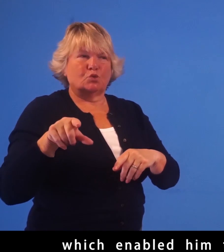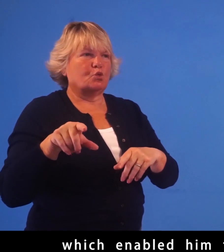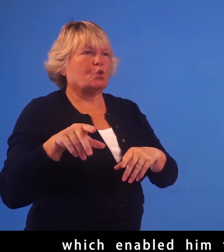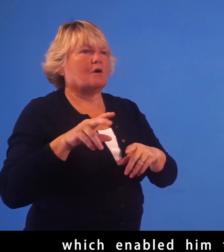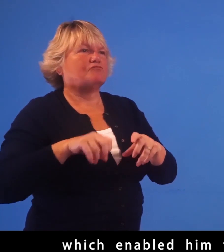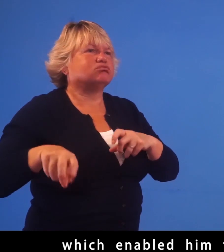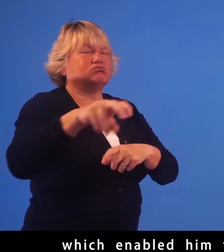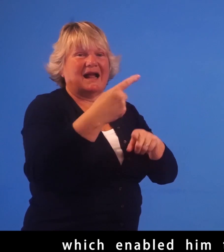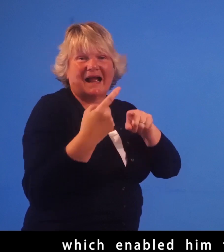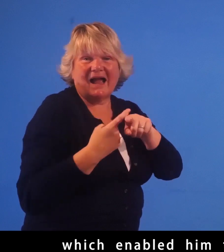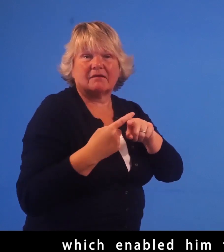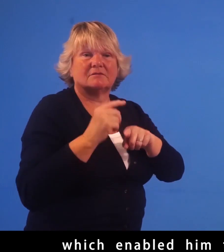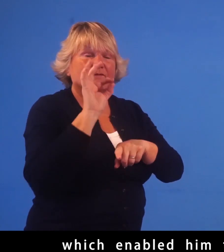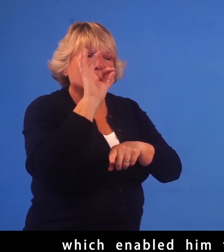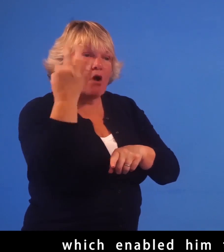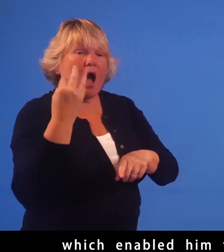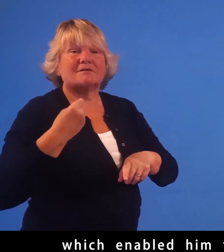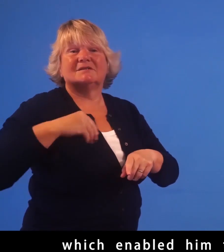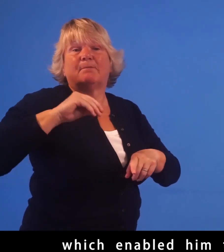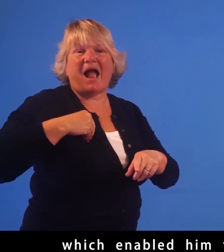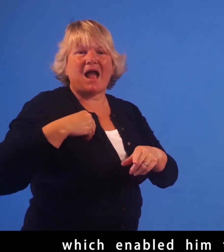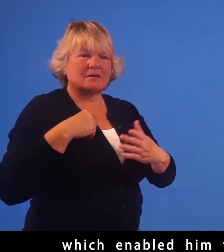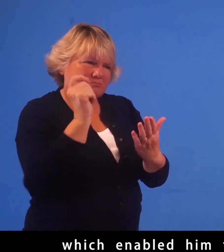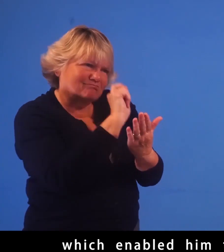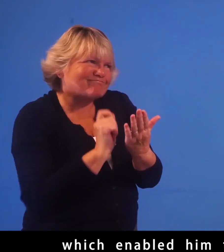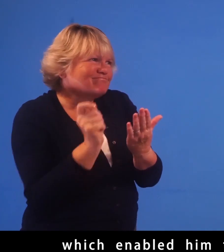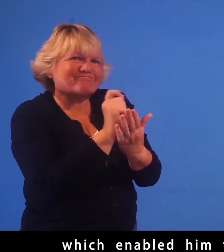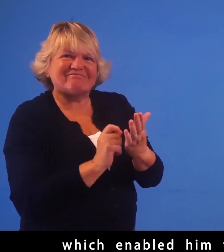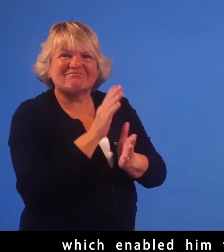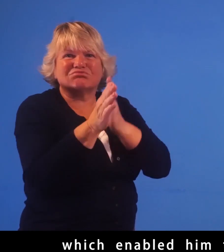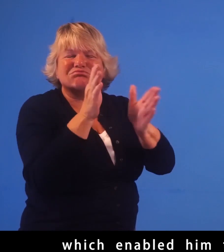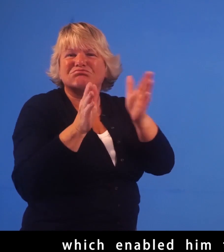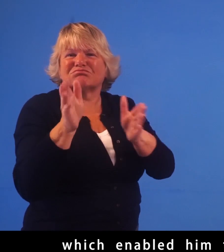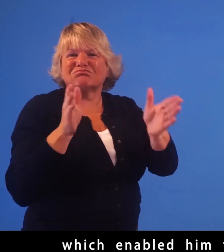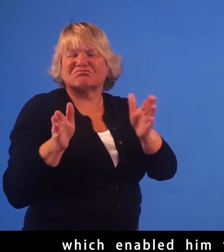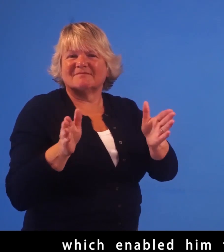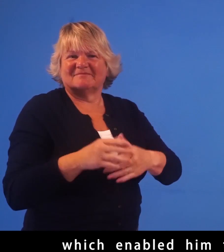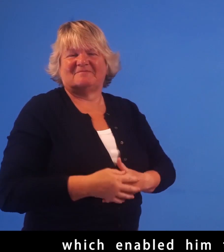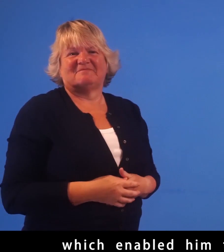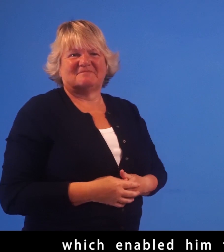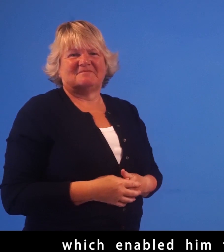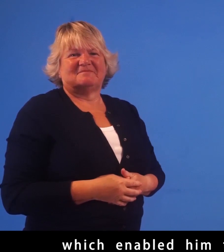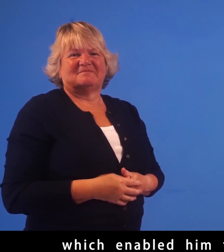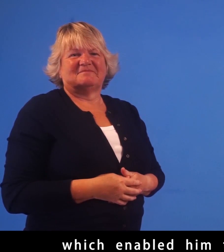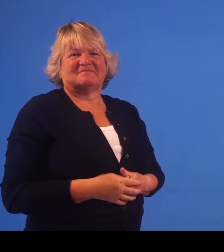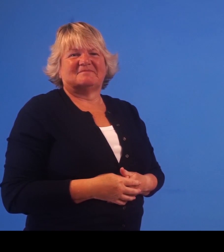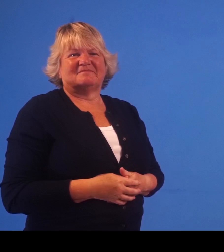which enabled him to undertake sketching tours around England, France, and Spain.